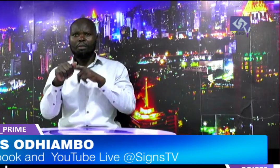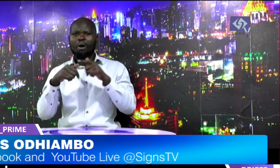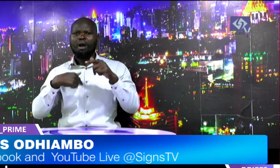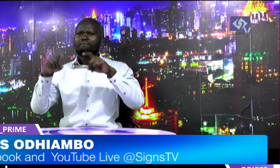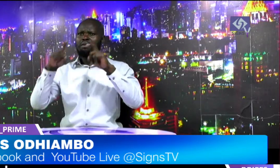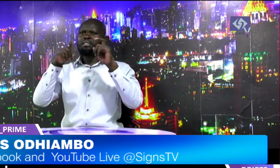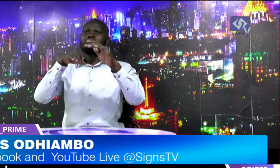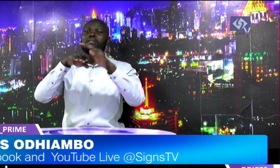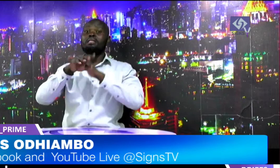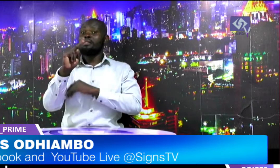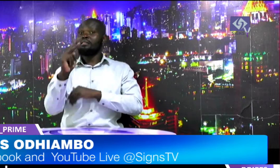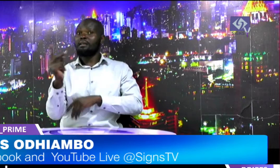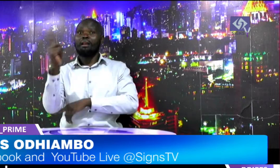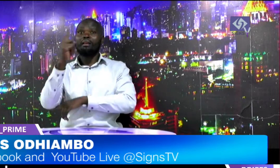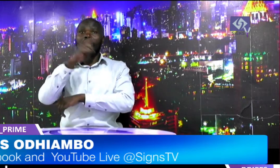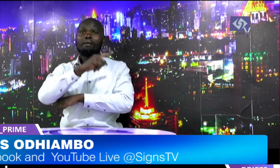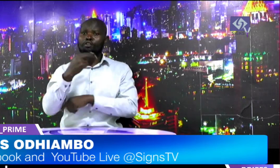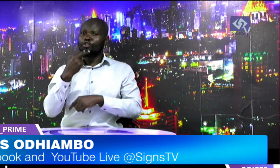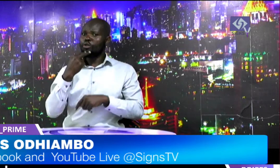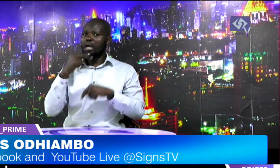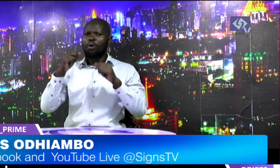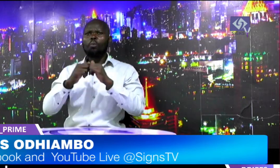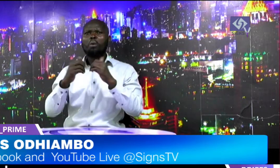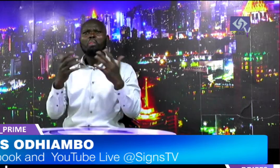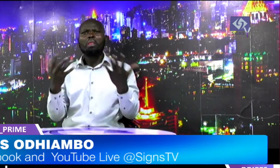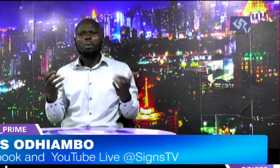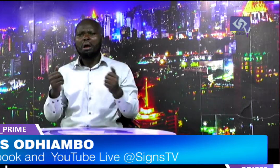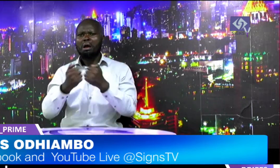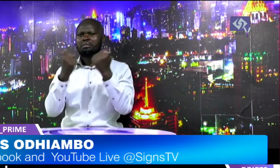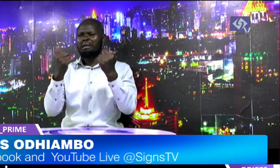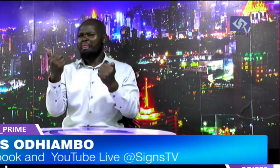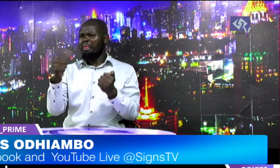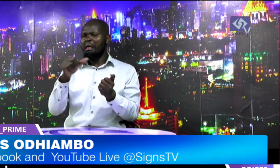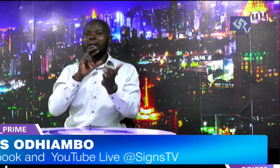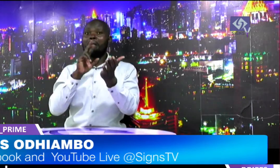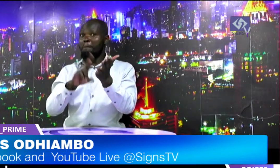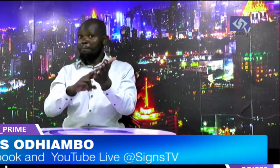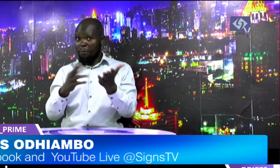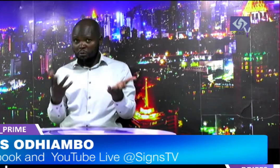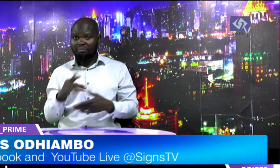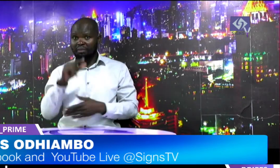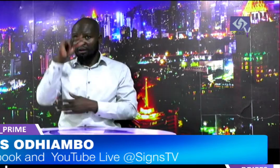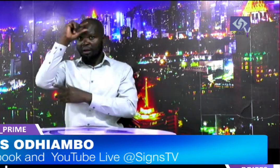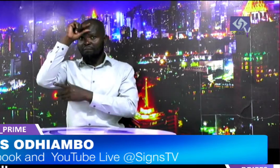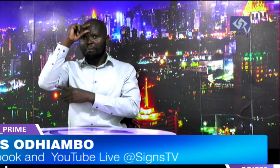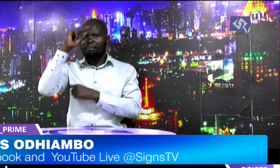KEPSIA, exams entered the second day Tuesday without any incidents reported.